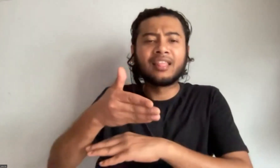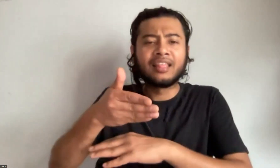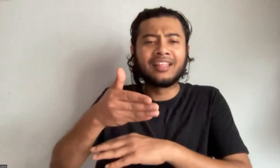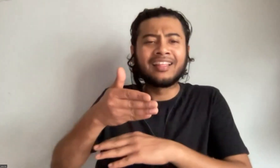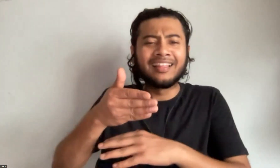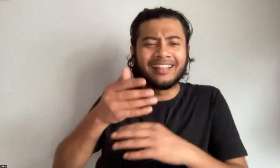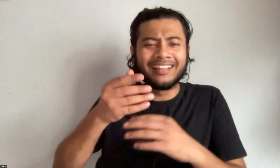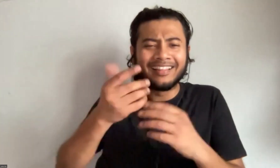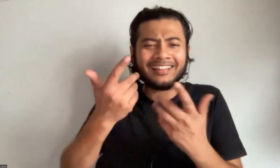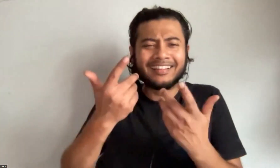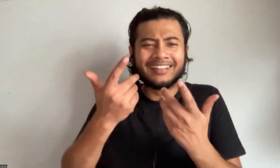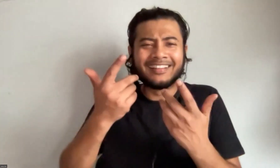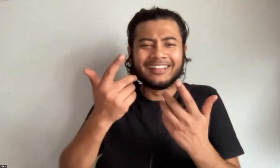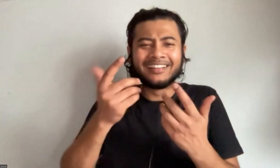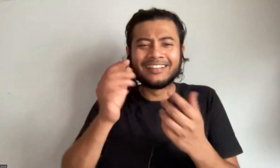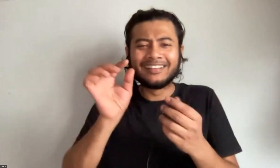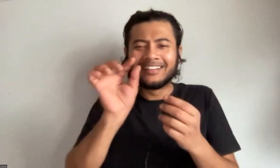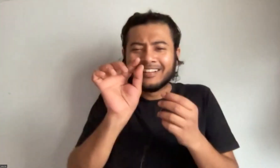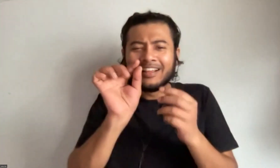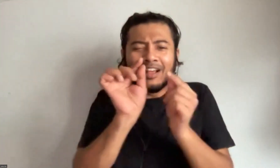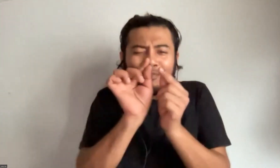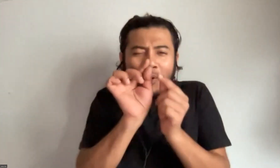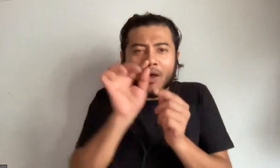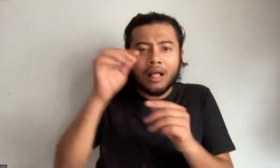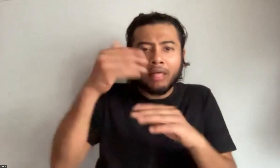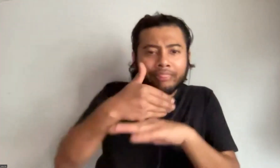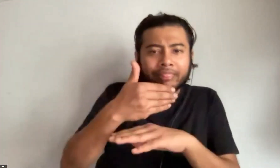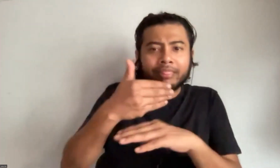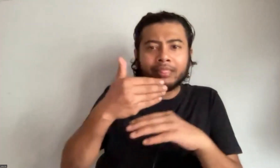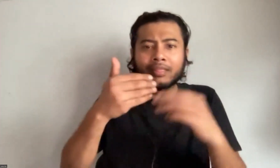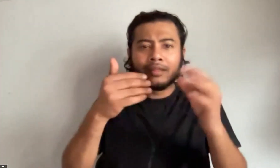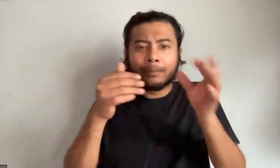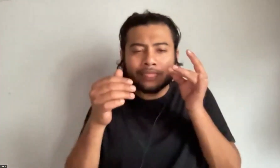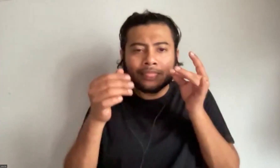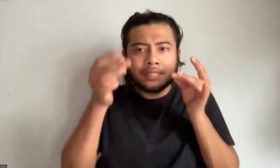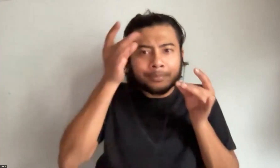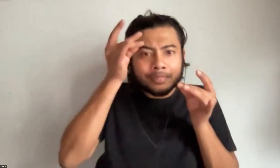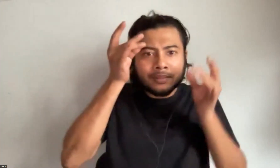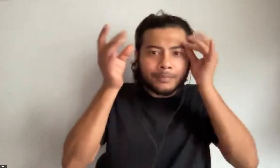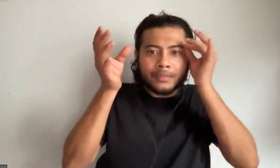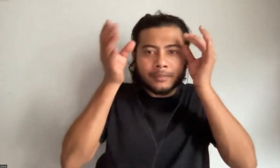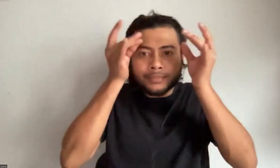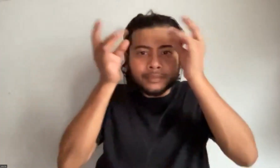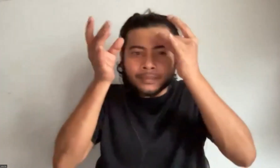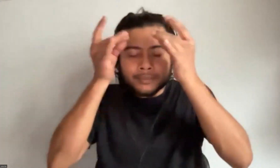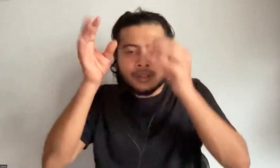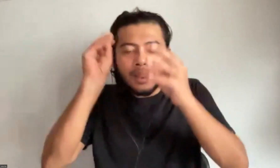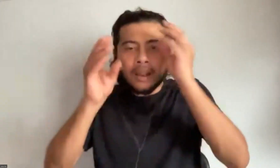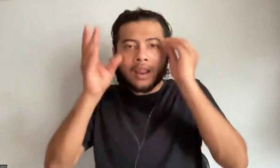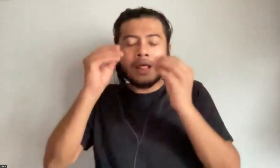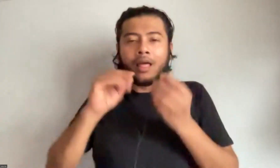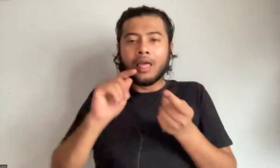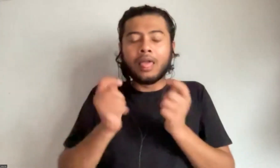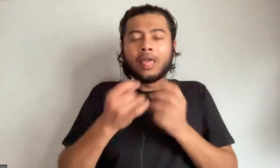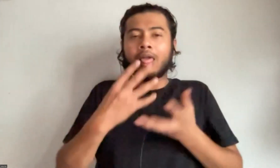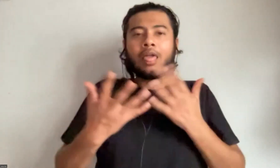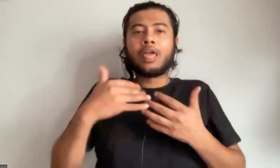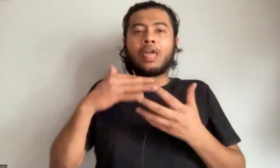Similarly, as human being, we also become spoiled when we come in touch with this material world. And when we come in touch with this material